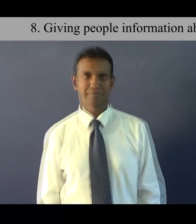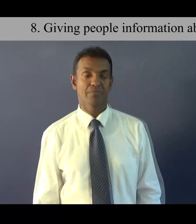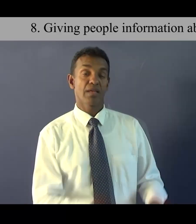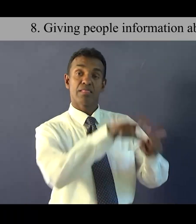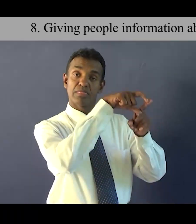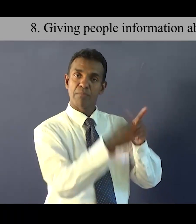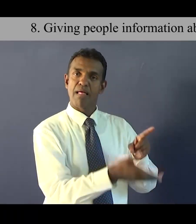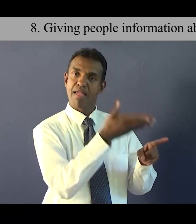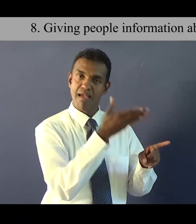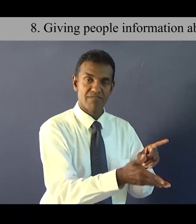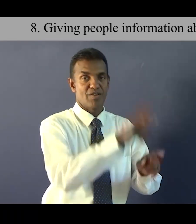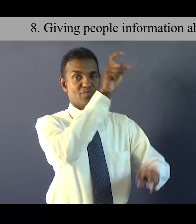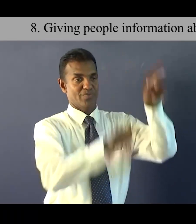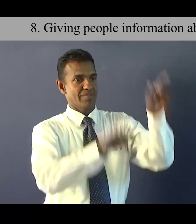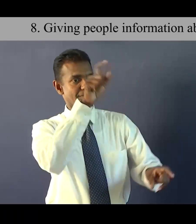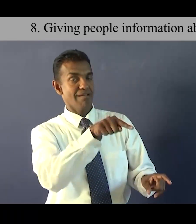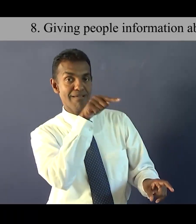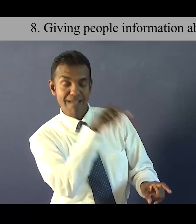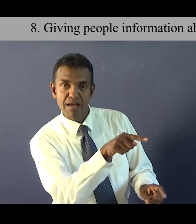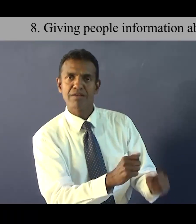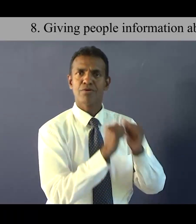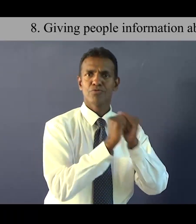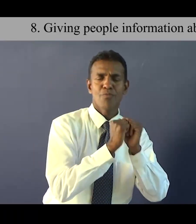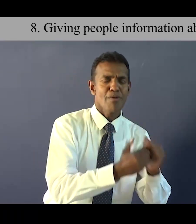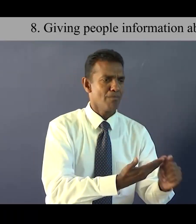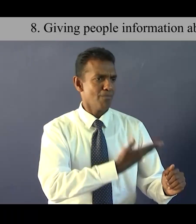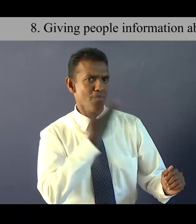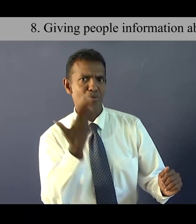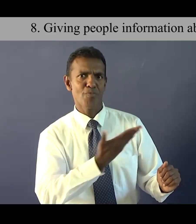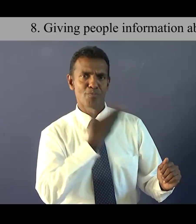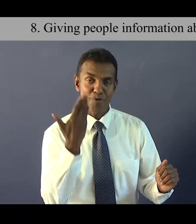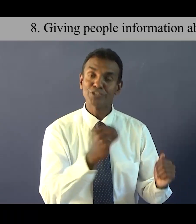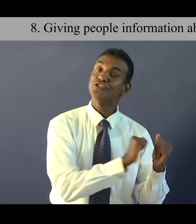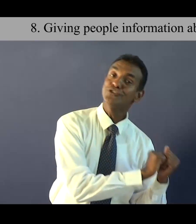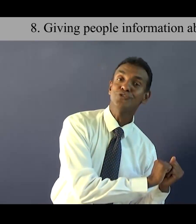teaching all children about equal rights for disabled people,